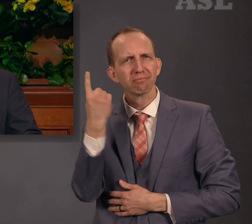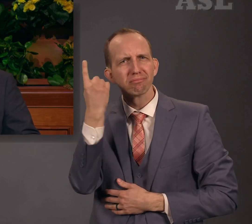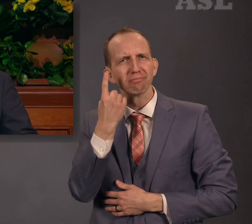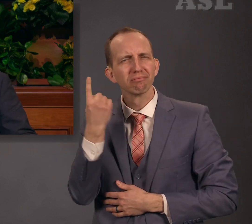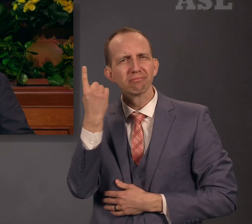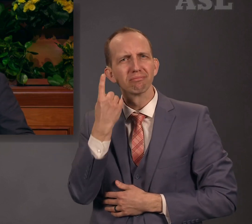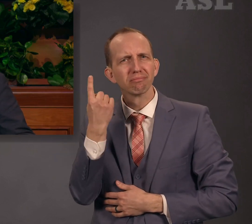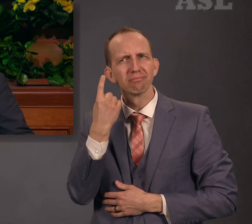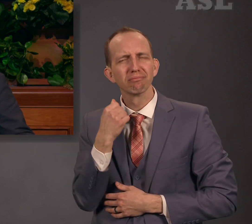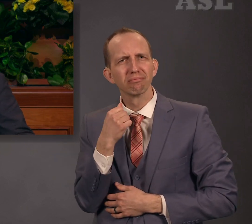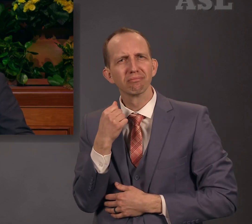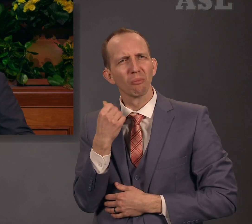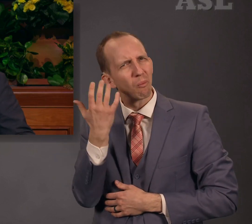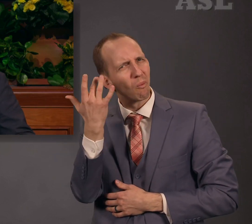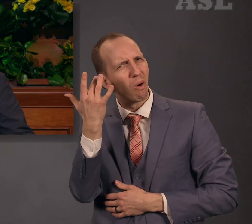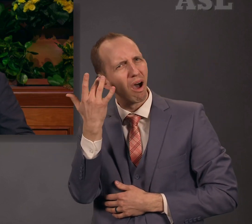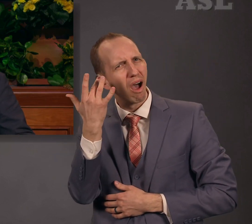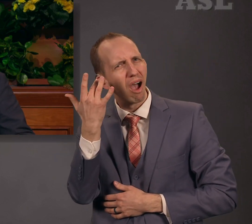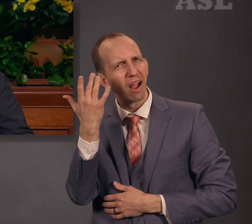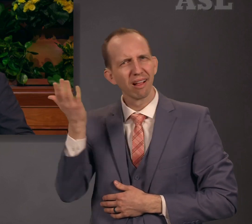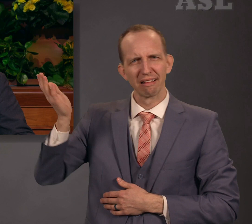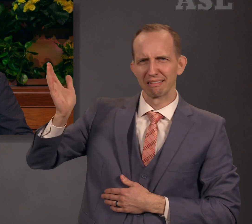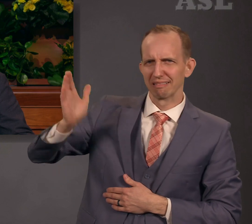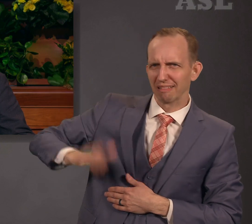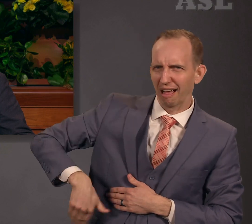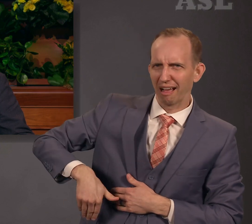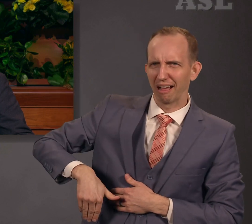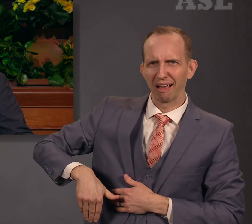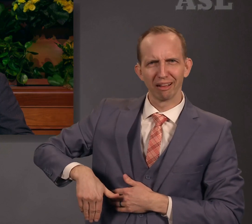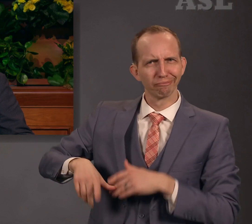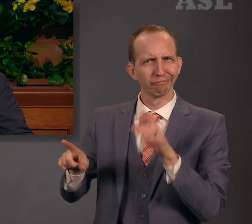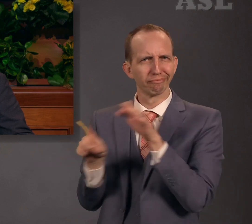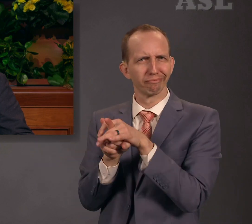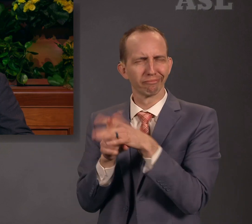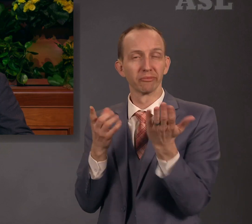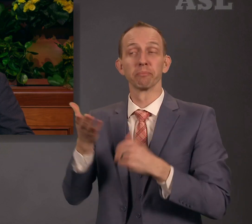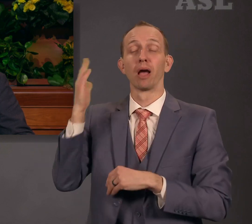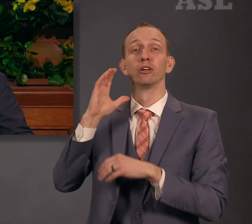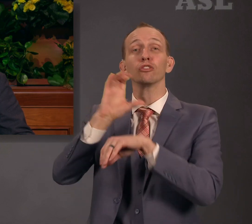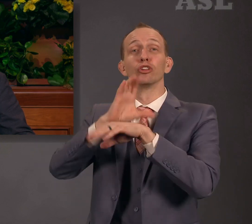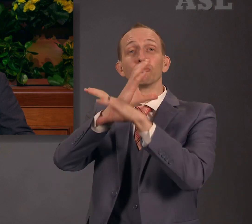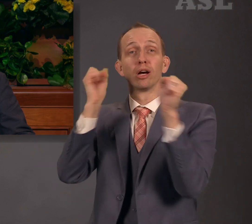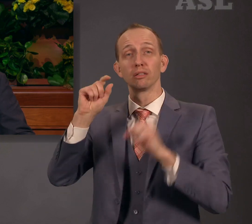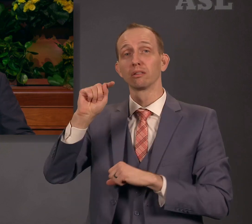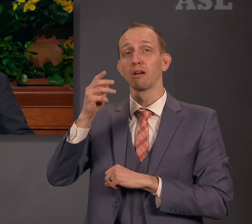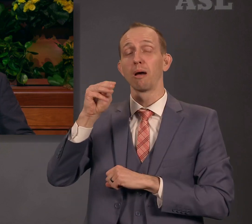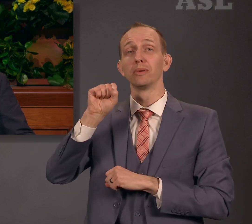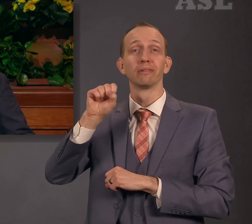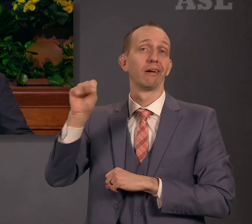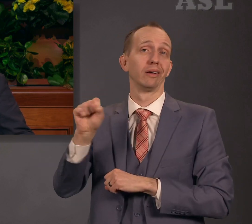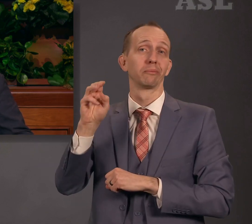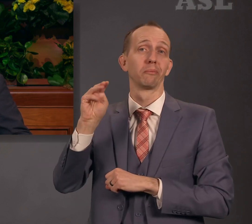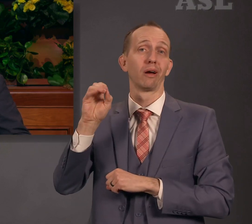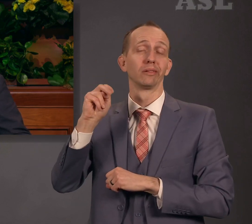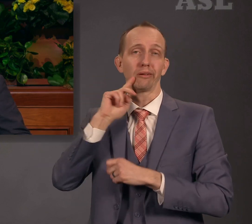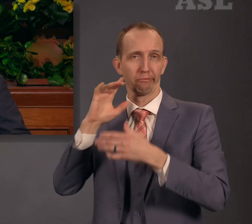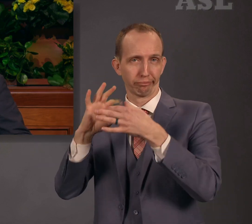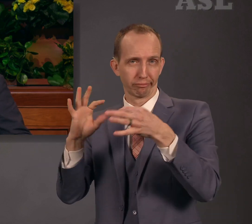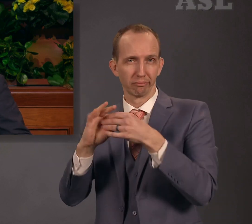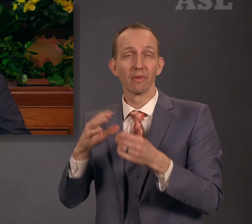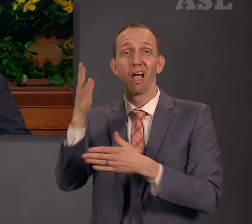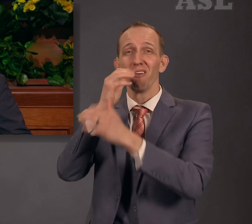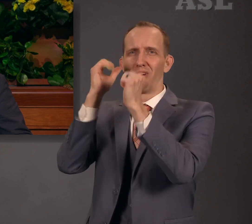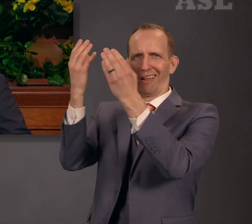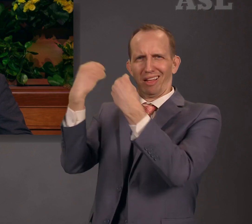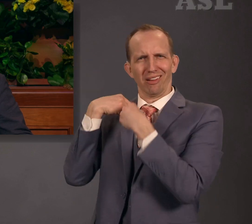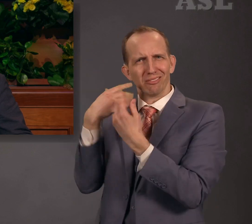Monson taught, "Our Heavenly Father, who gives us so much to delight in, also knows that we learn and grow